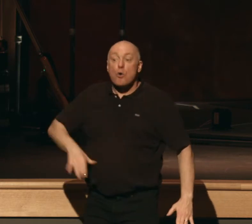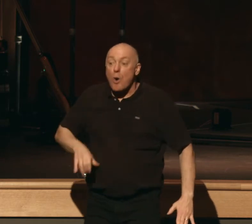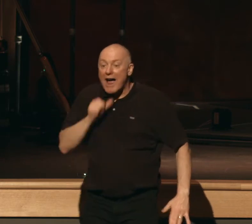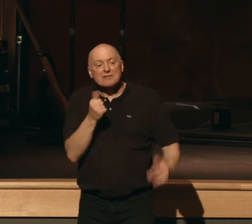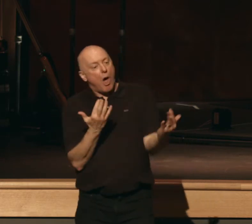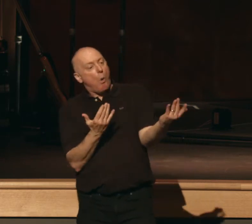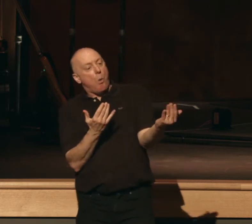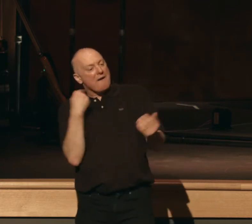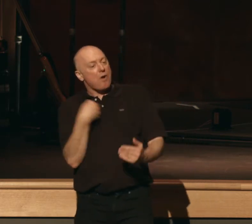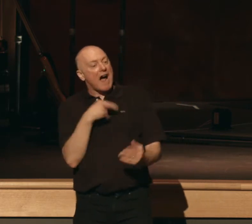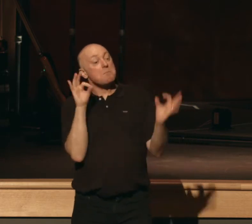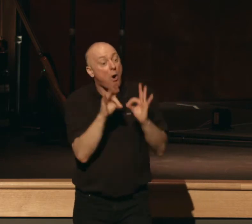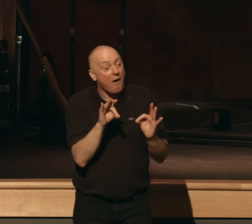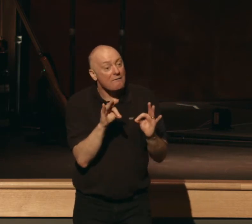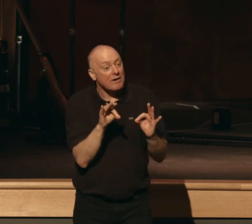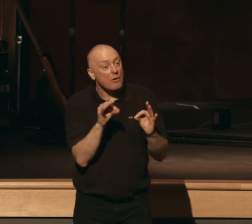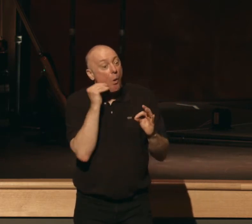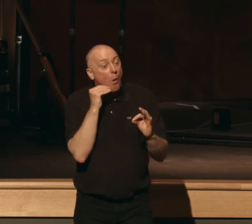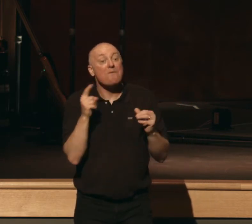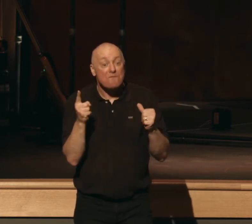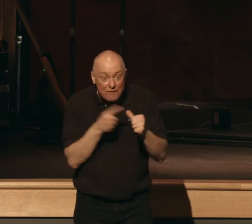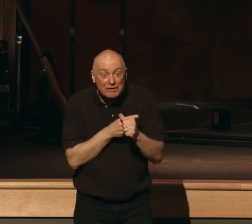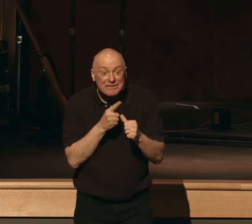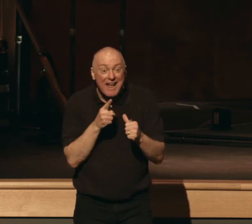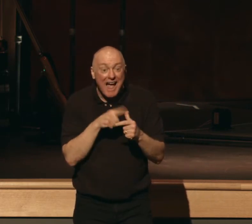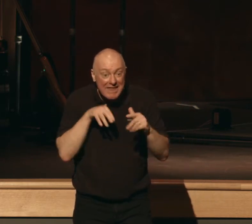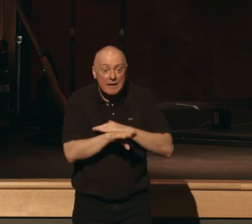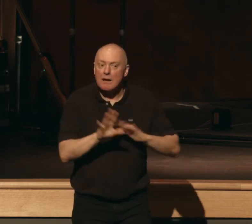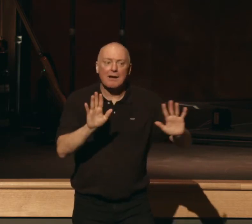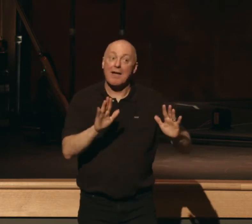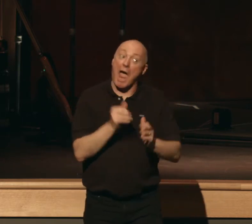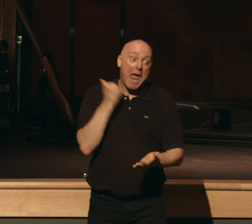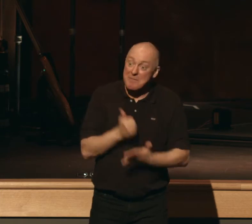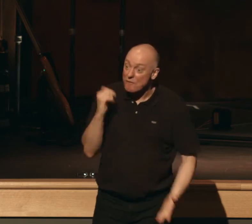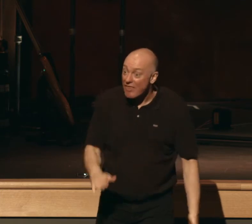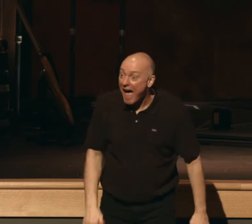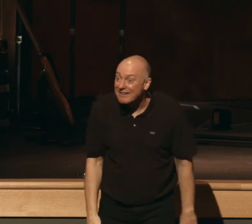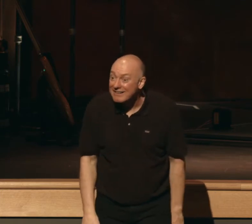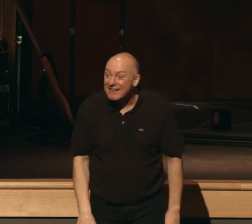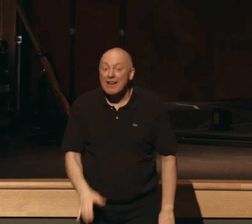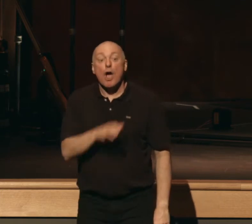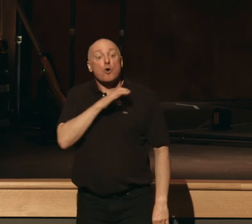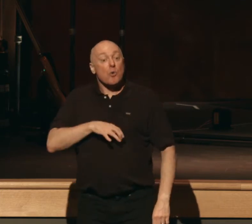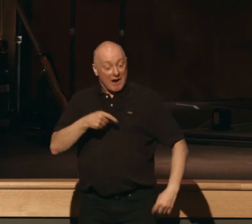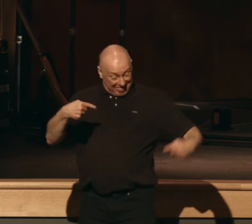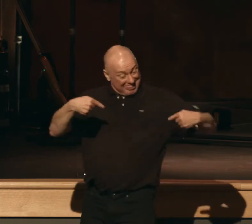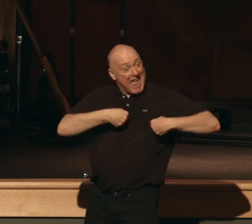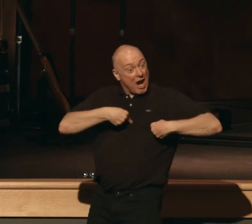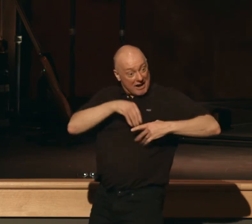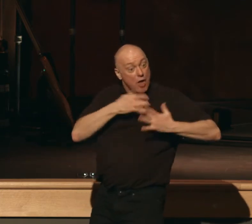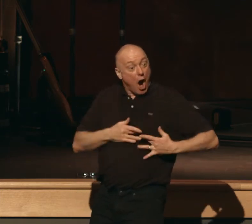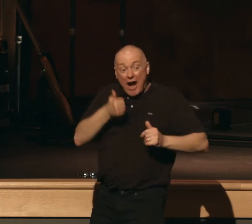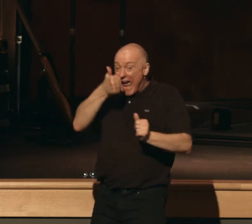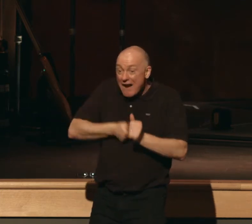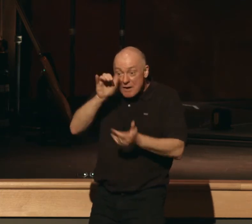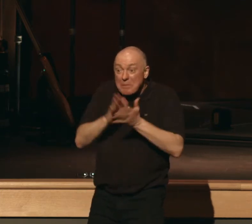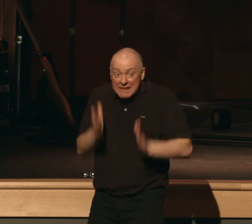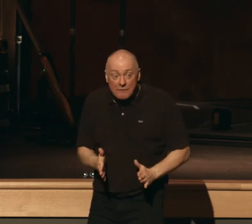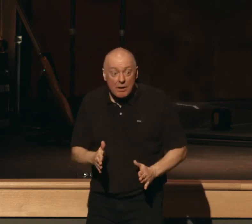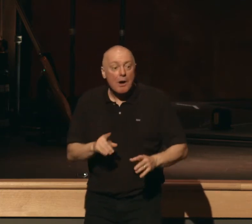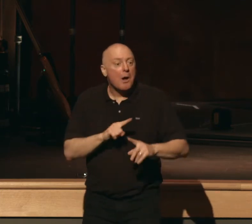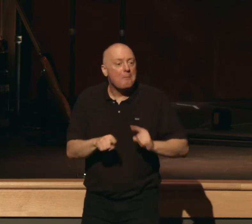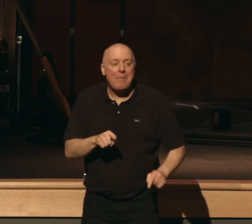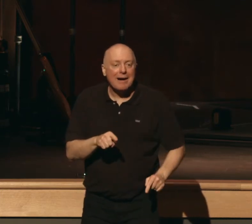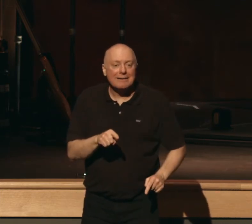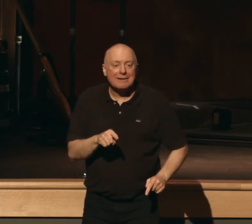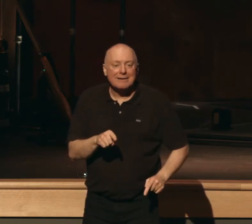wait for us to be the perfect home before he first inhabits us. Amen? Christ is present in the heart of every believer, but he